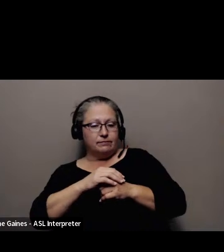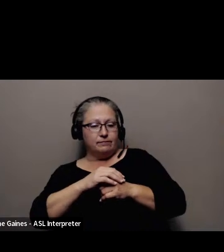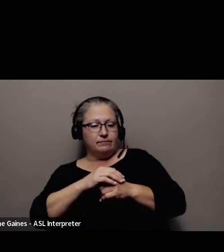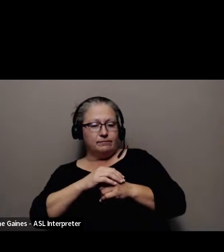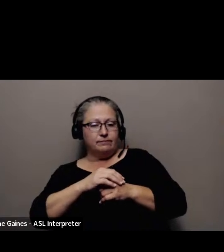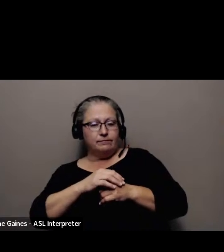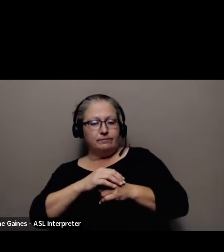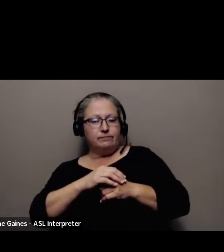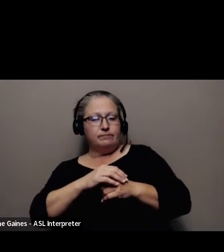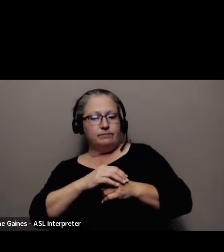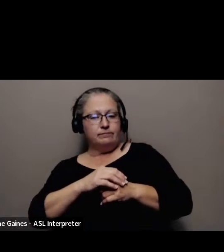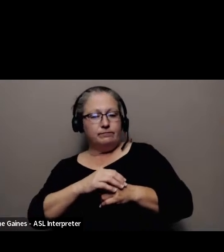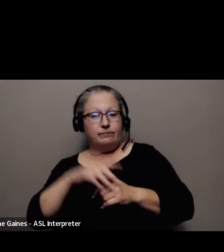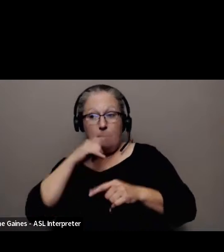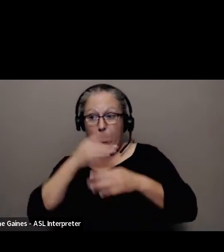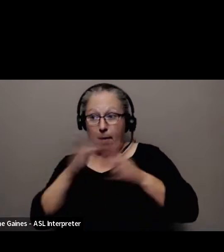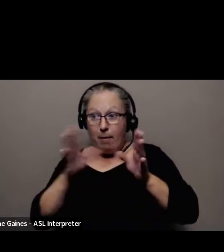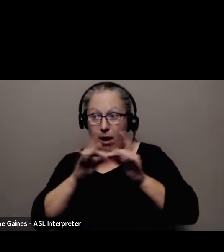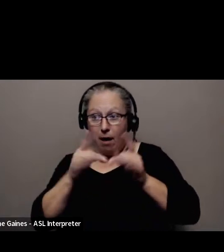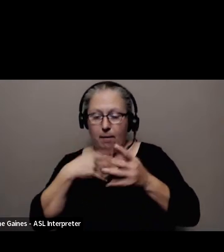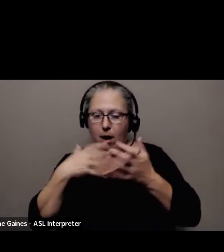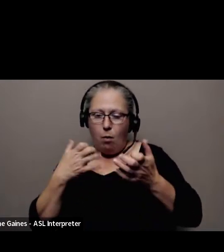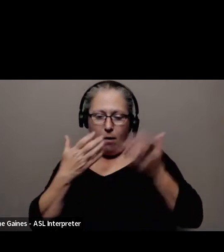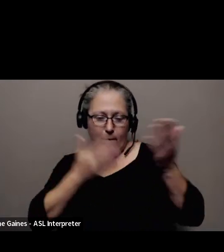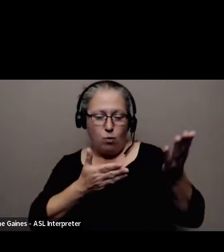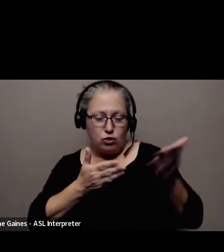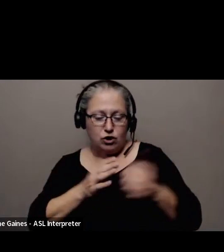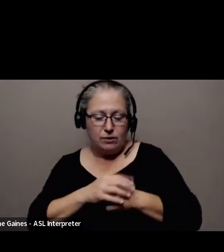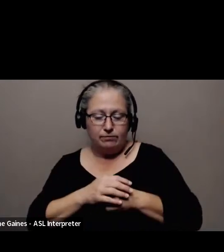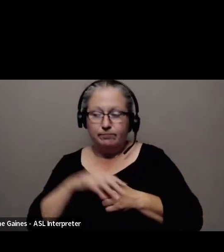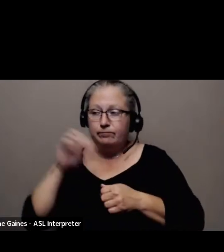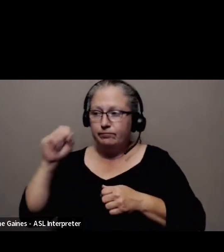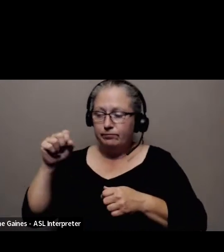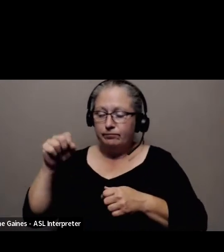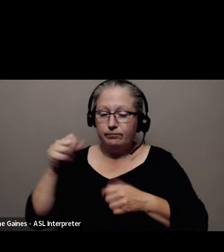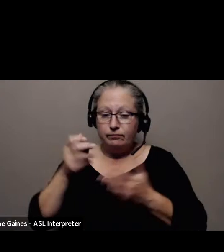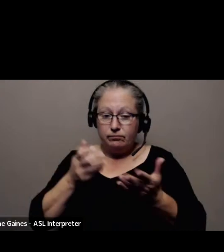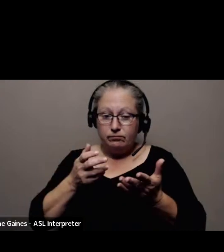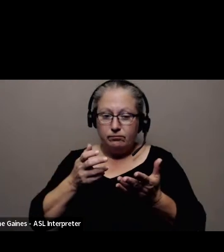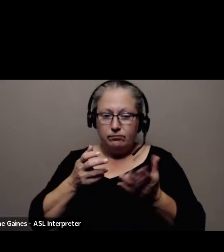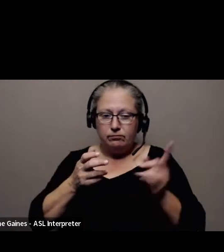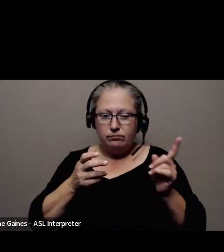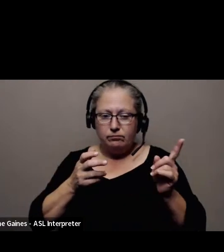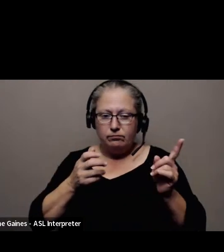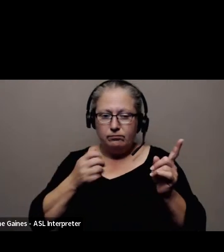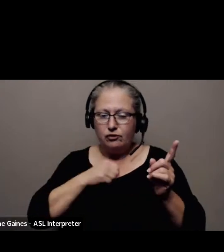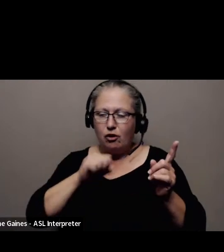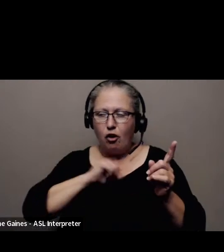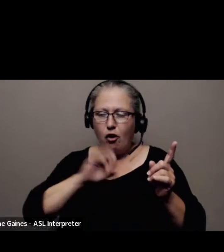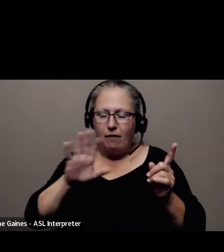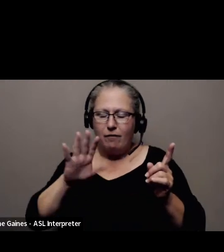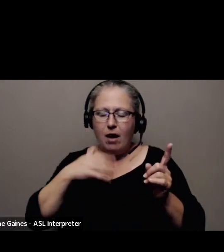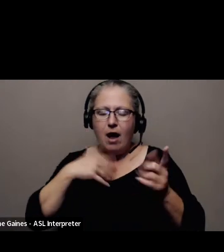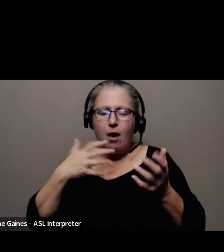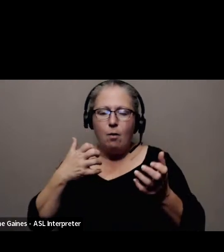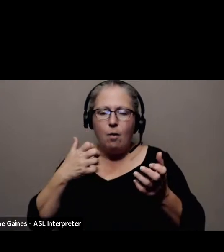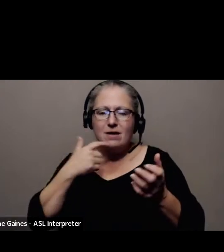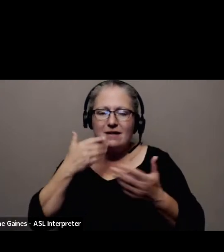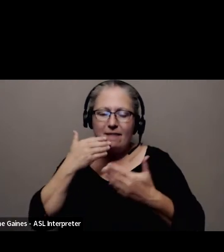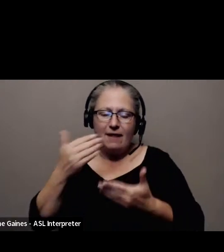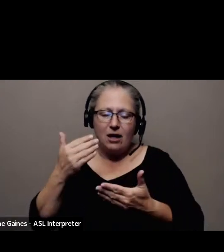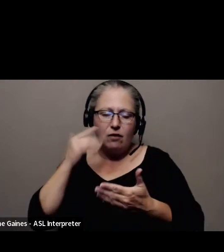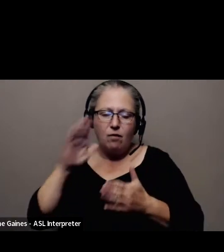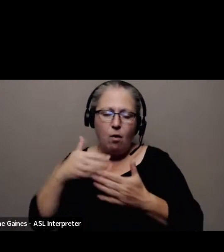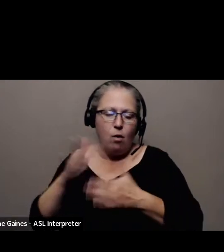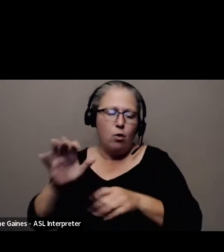Okay. Is there public comment? Because I want to make a motion. Yes. Sorry, I was coughing. Oh, sorry. I want to thank you for